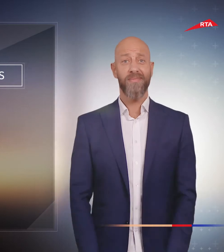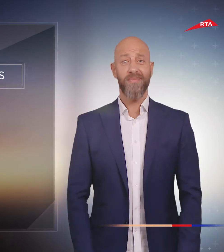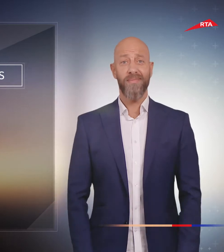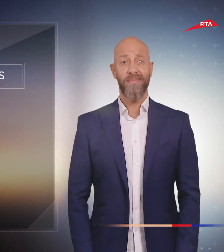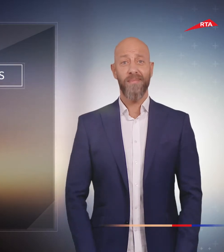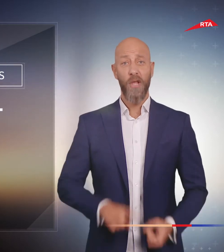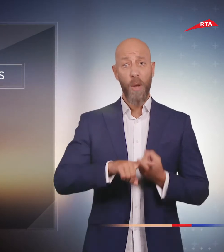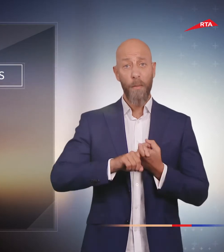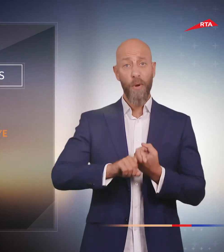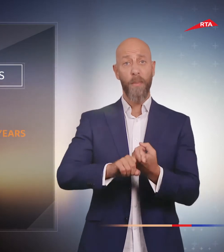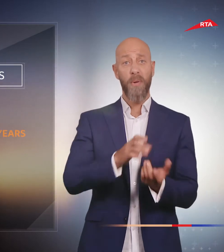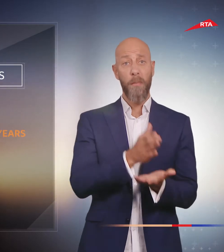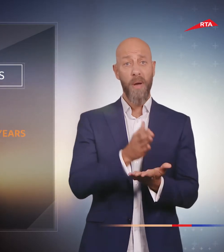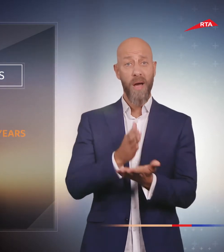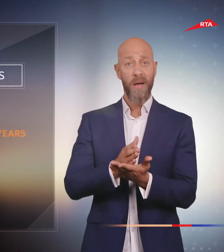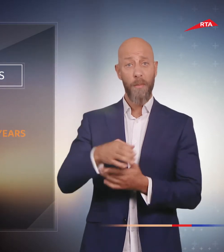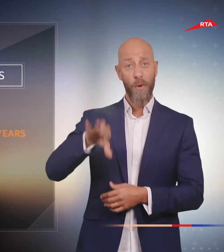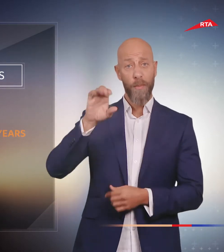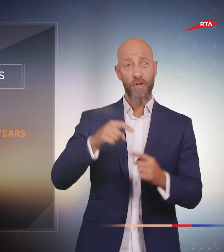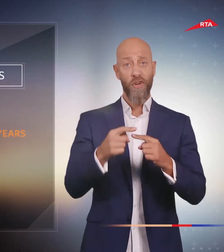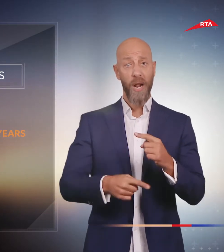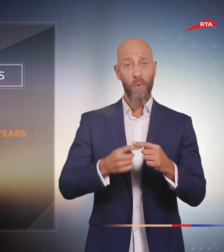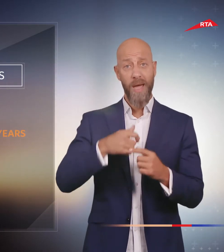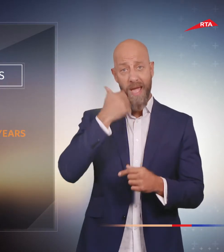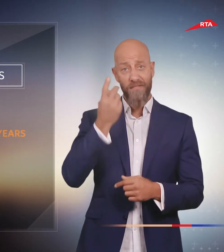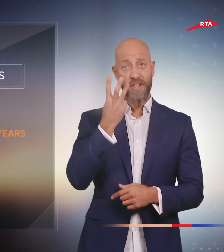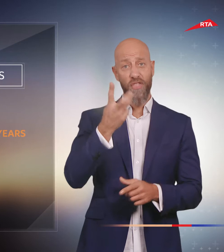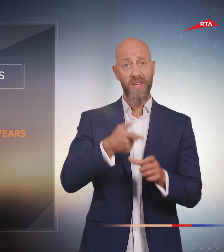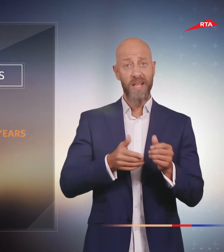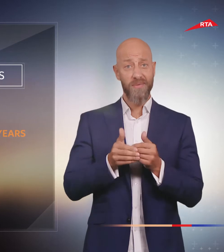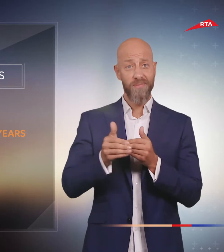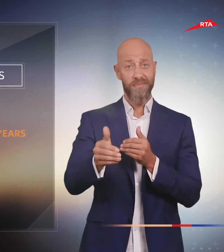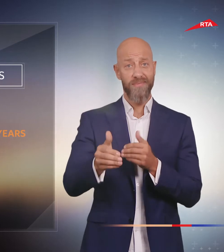The permanent parking permit is renewable every 3 years.